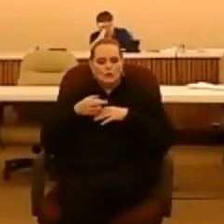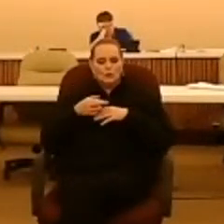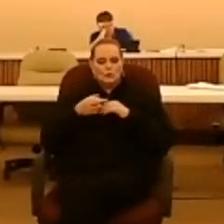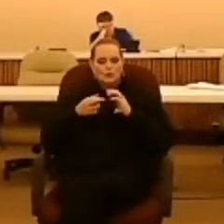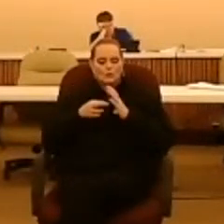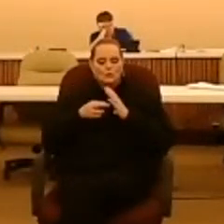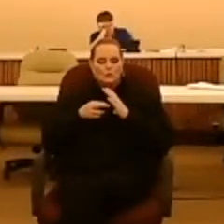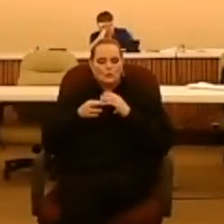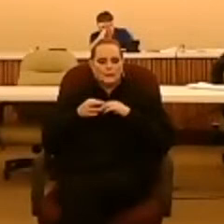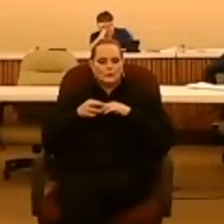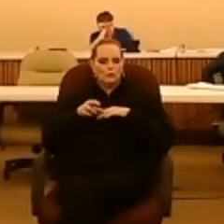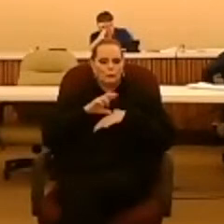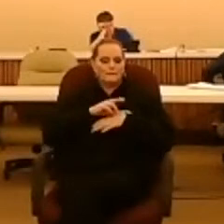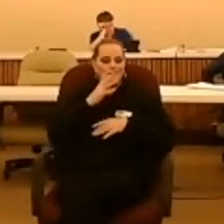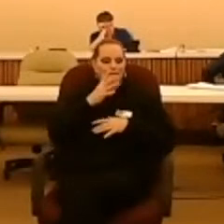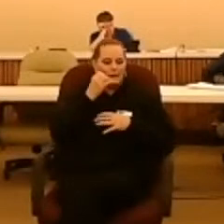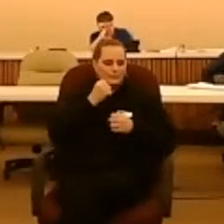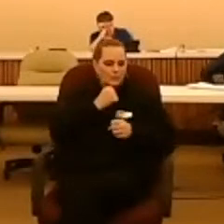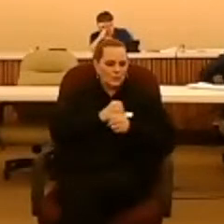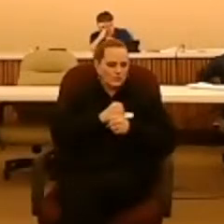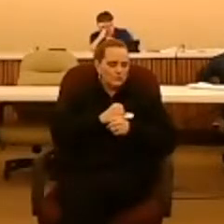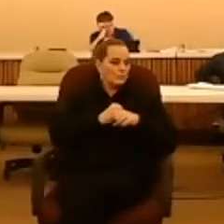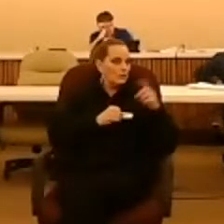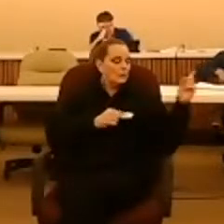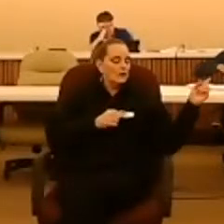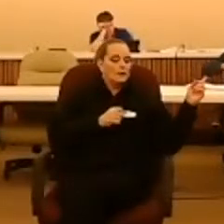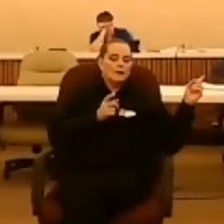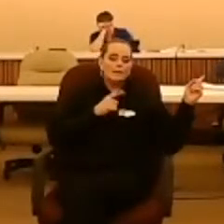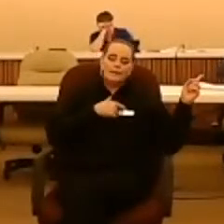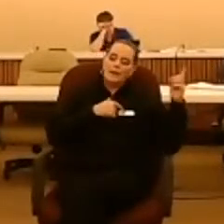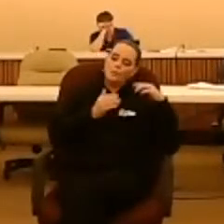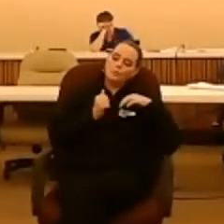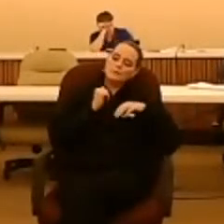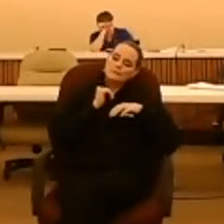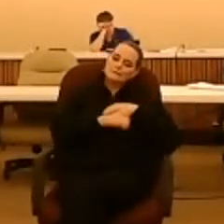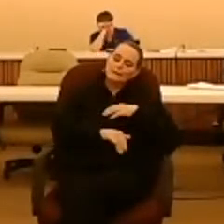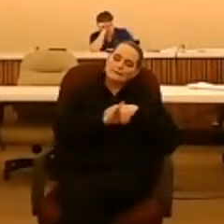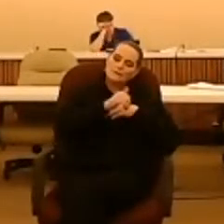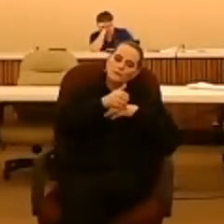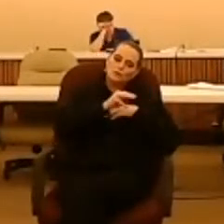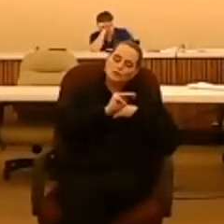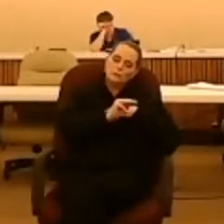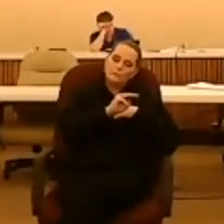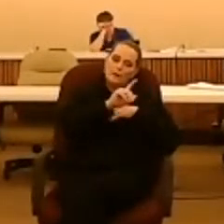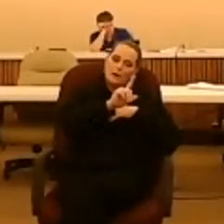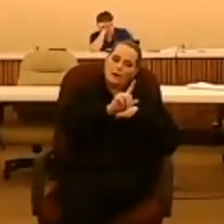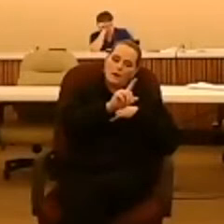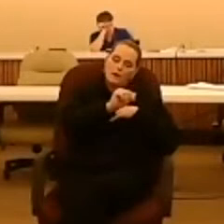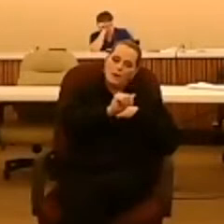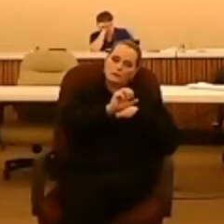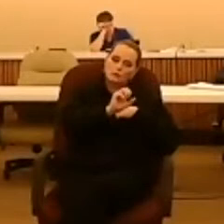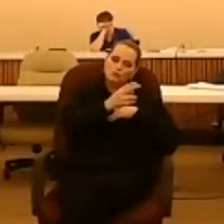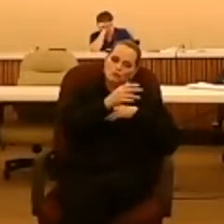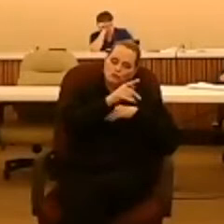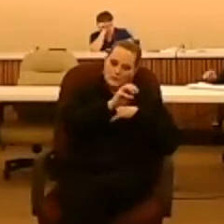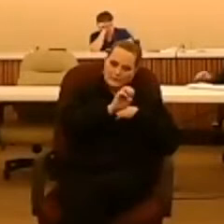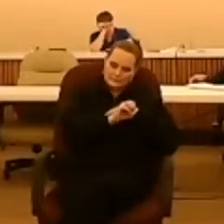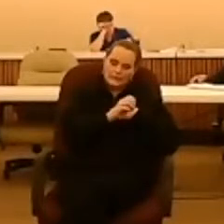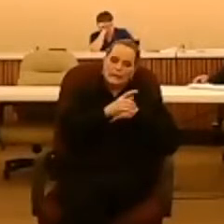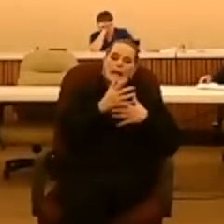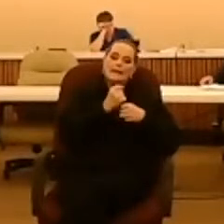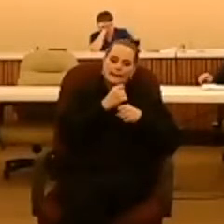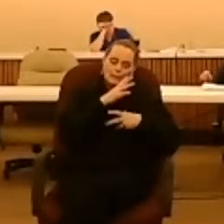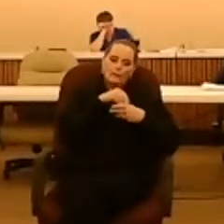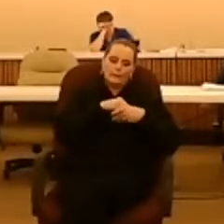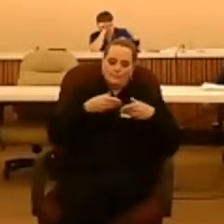Can you direct me to that? That was sent to Jim LaChase back, and I received it within my